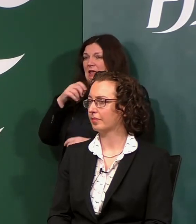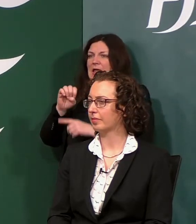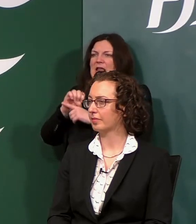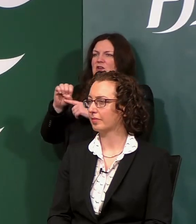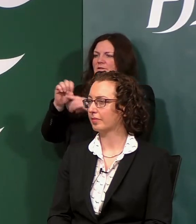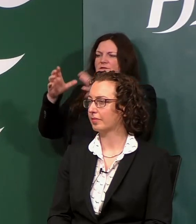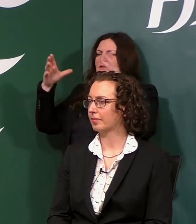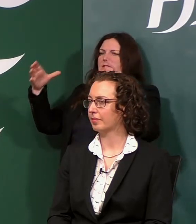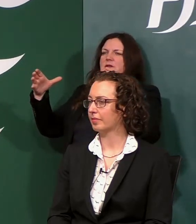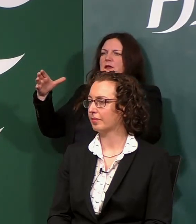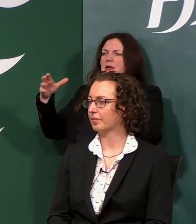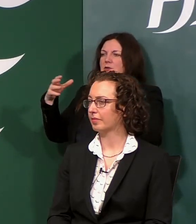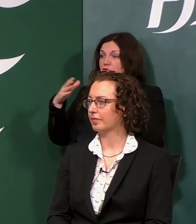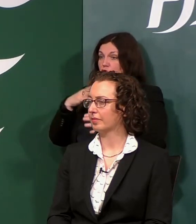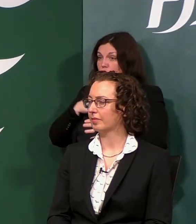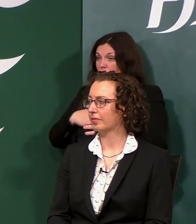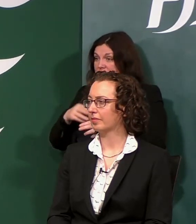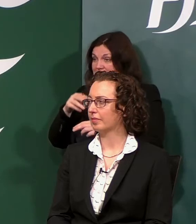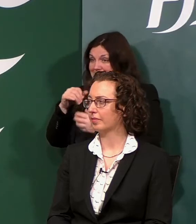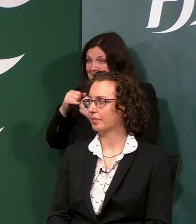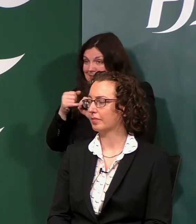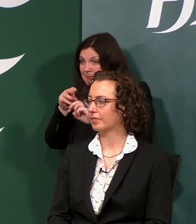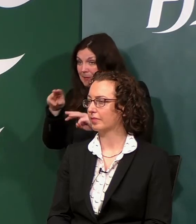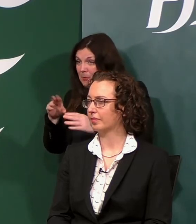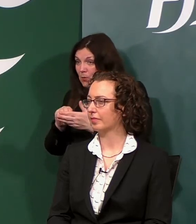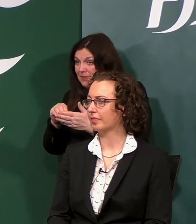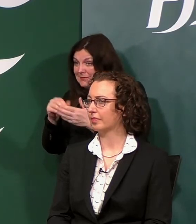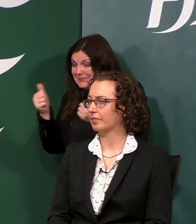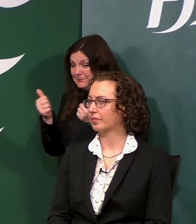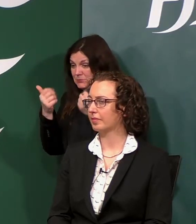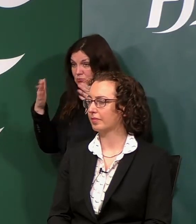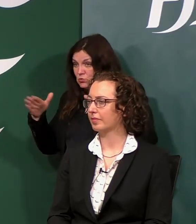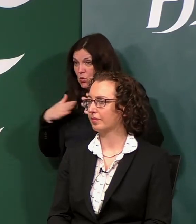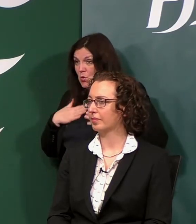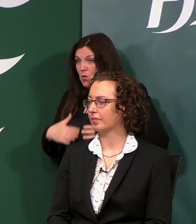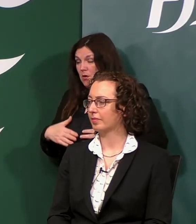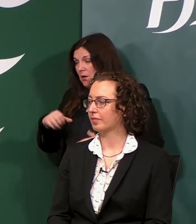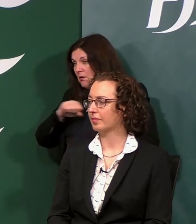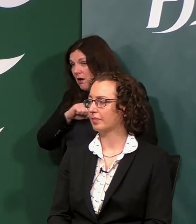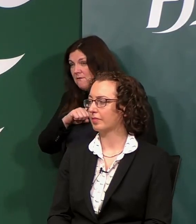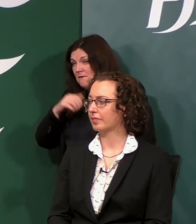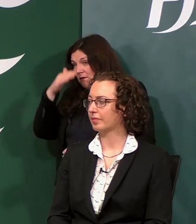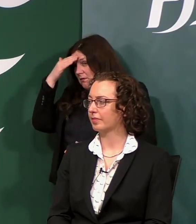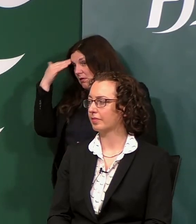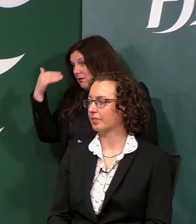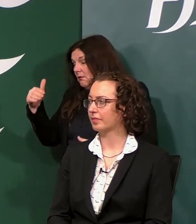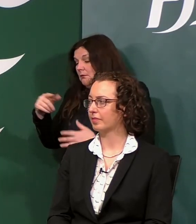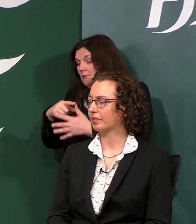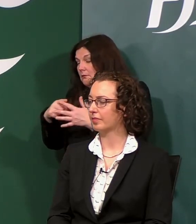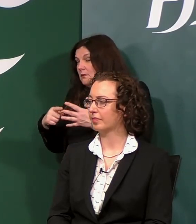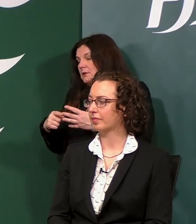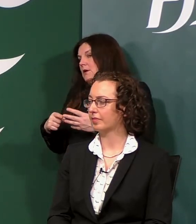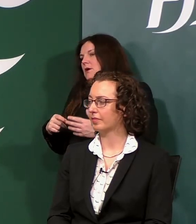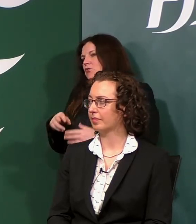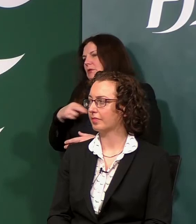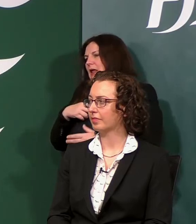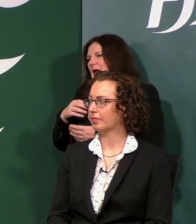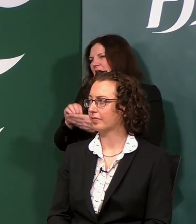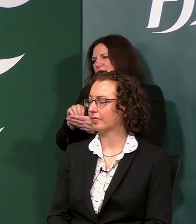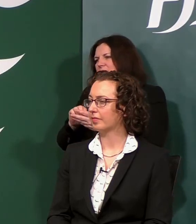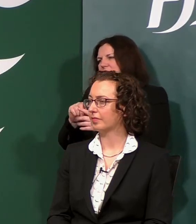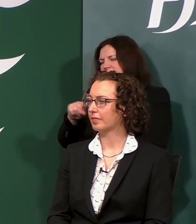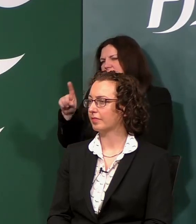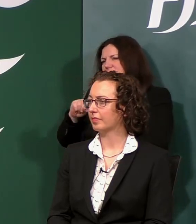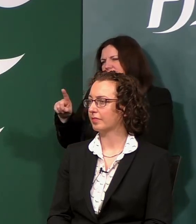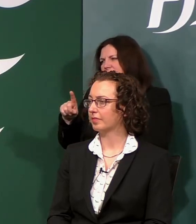maybe only testing people with symptoms? Is that kind of one of the options you might have to consider? There's a range of measures. I mean, that's something that we'll take guidance from. I suppose NEFIT